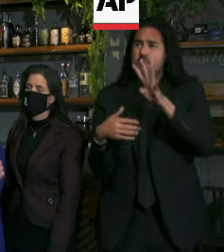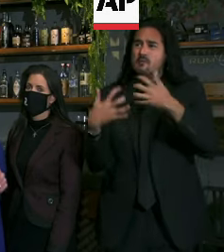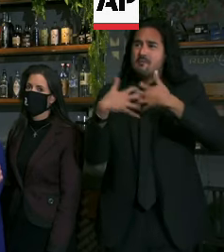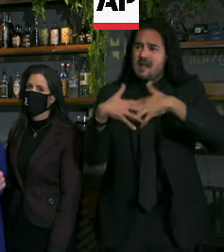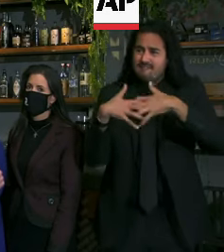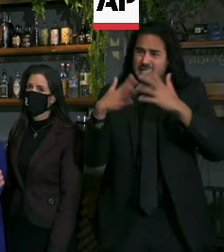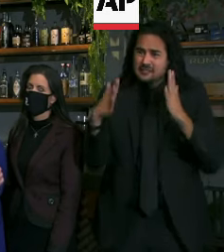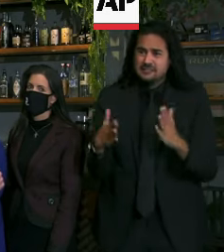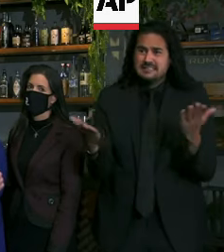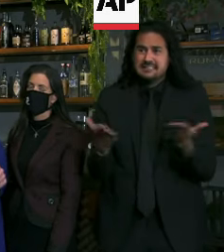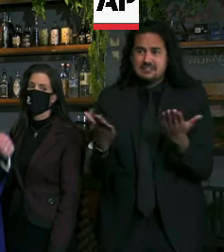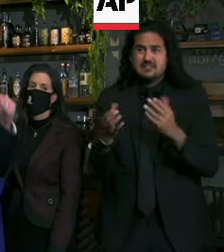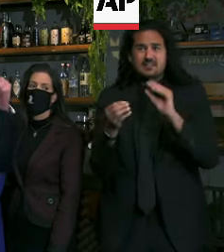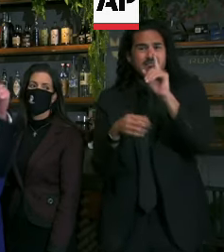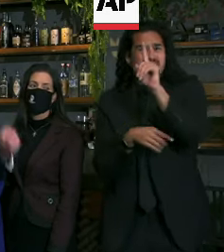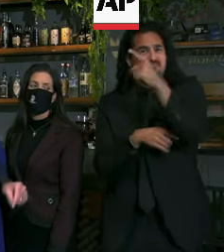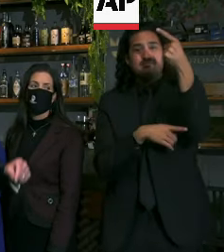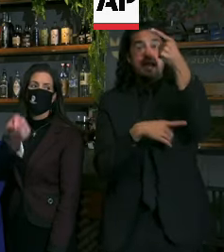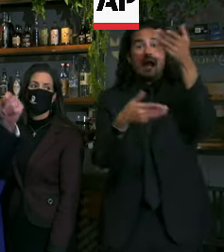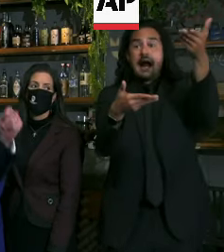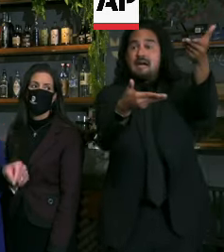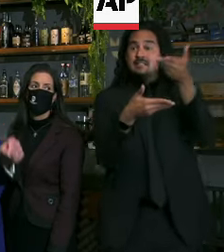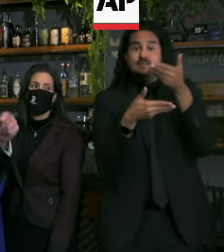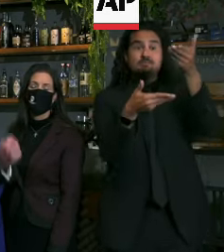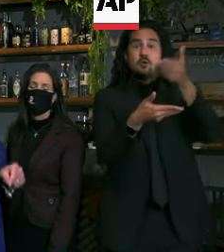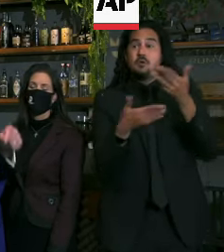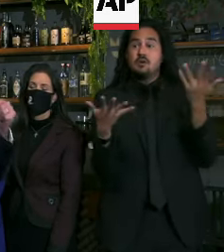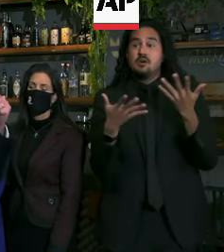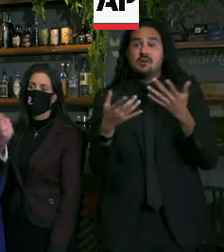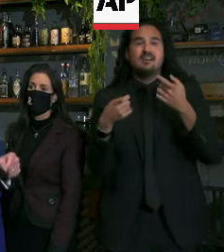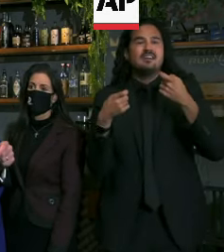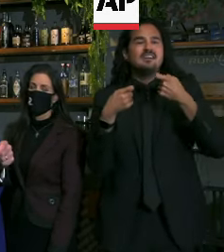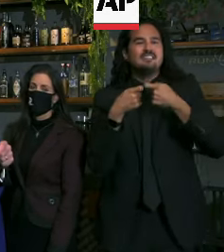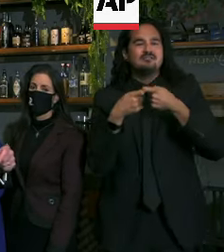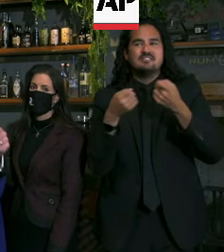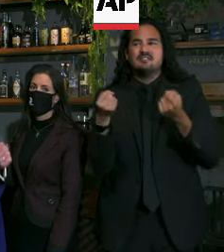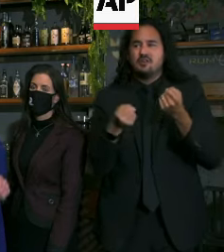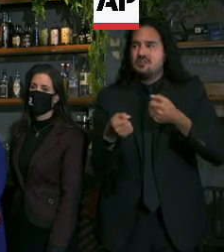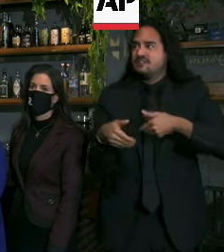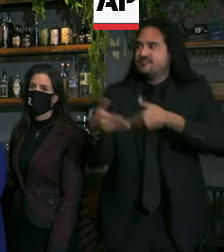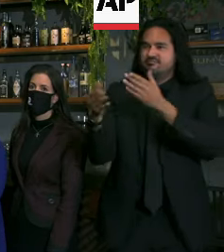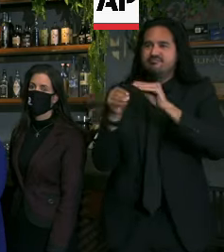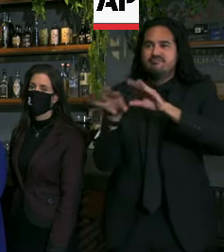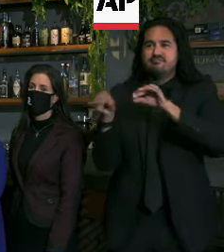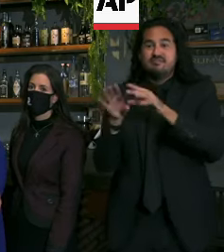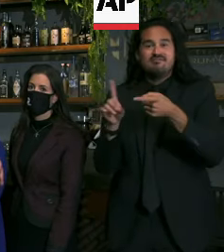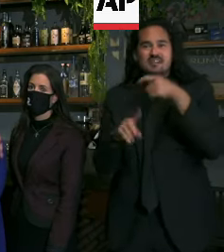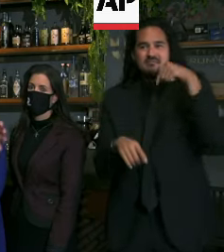proud that we invested $3.9